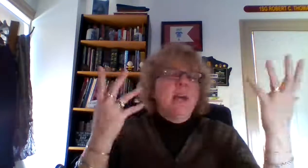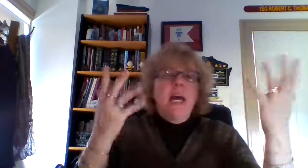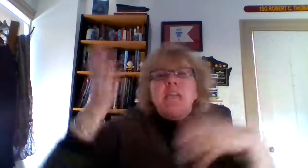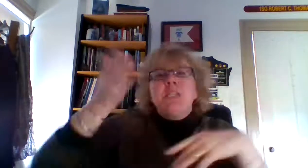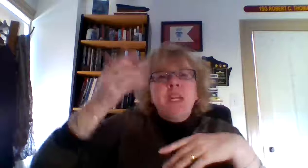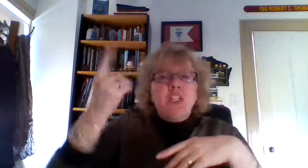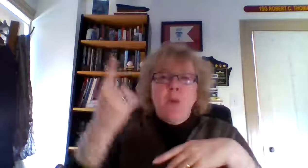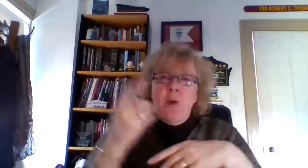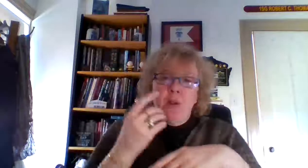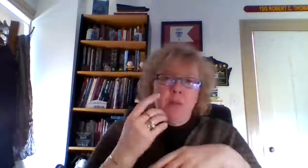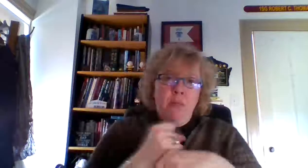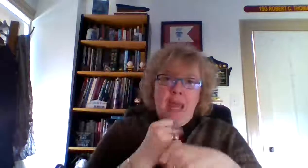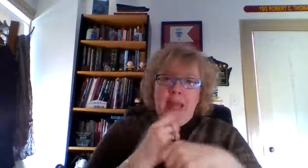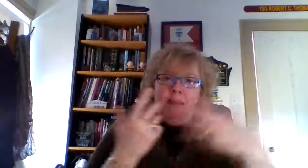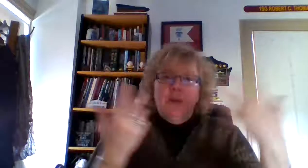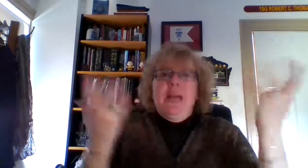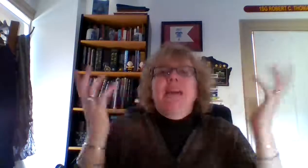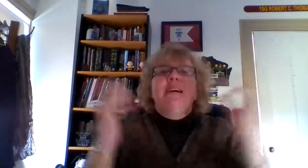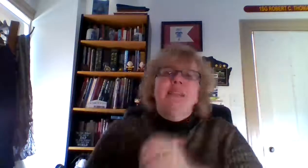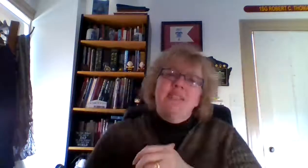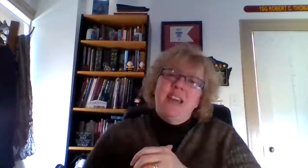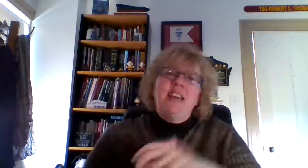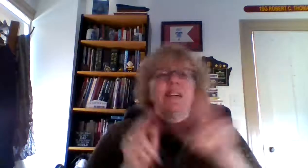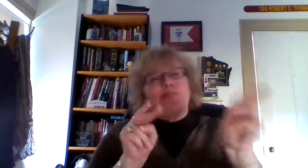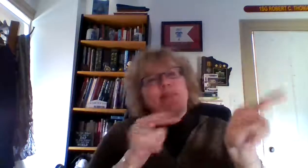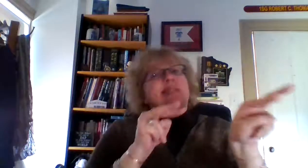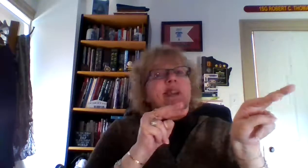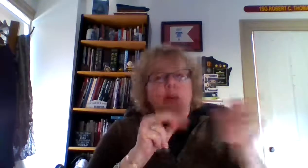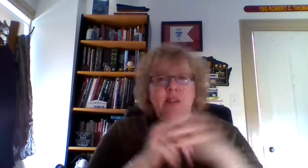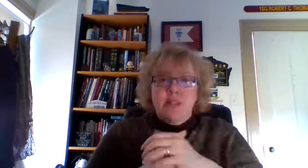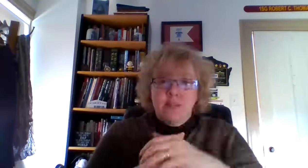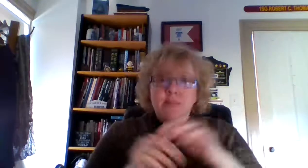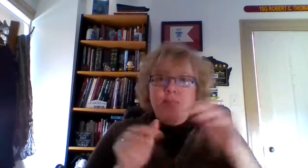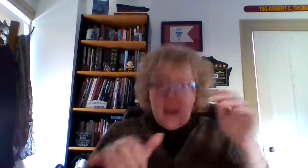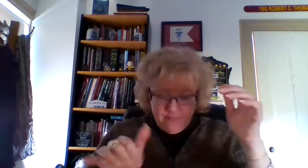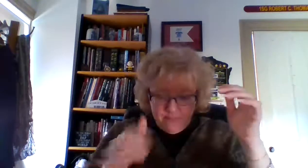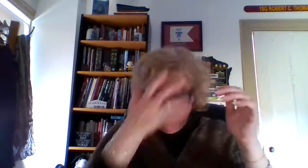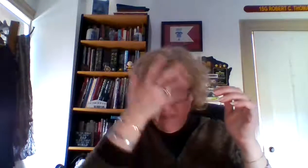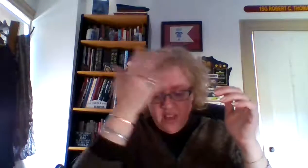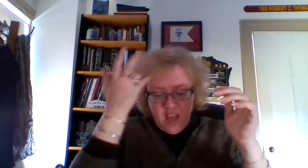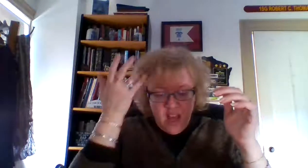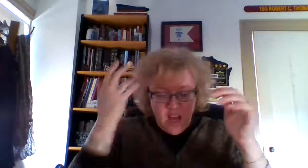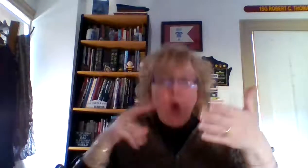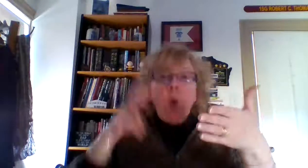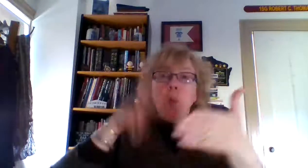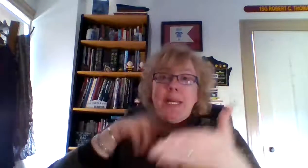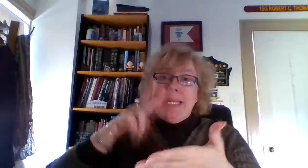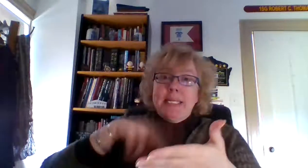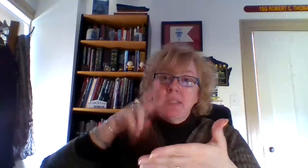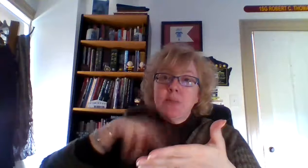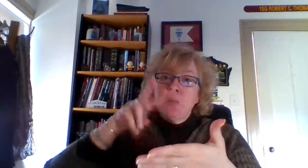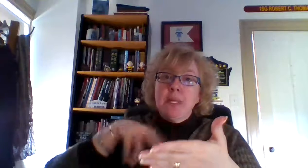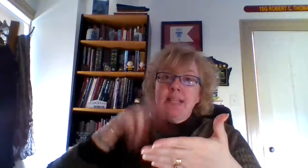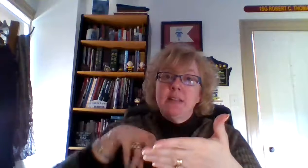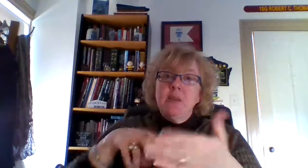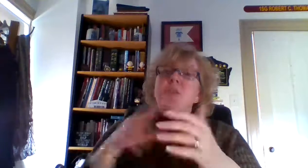a speech someone made and you're like, oh, yeah, I watched it. That. Read. We talked